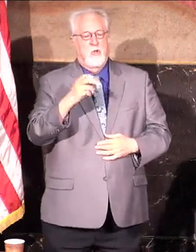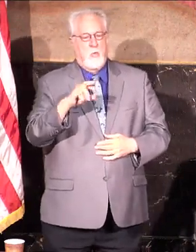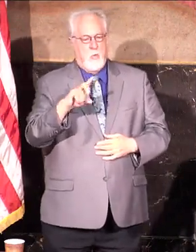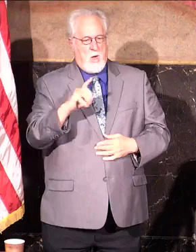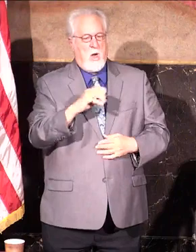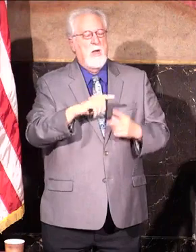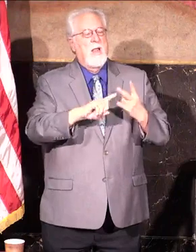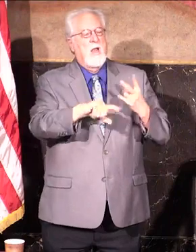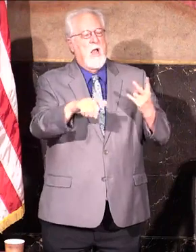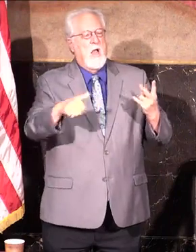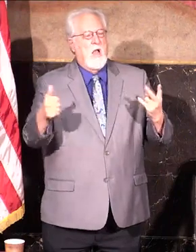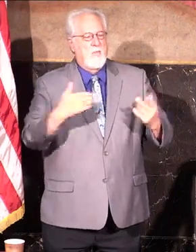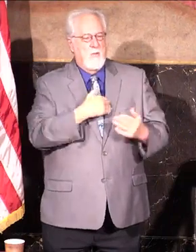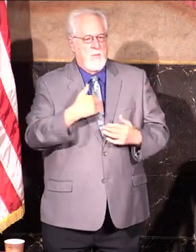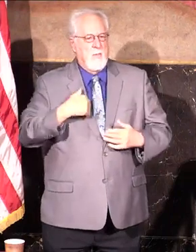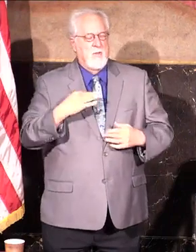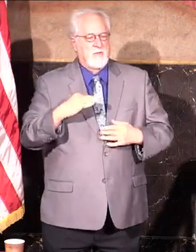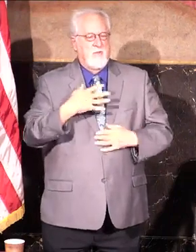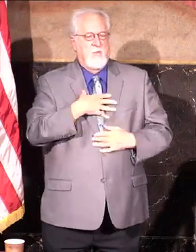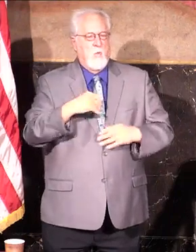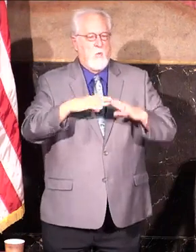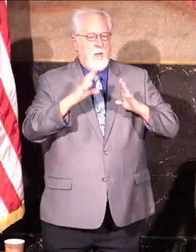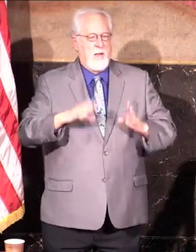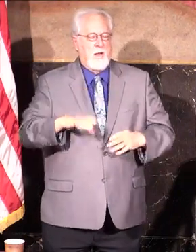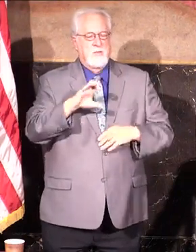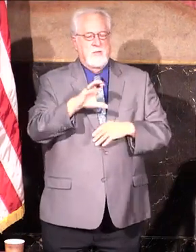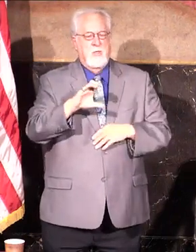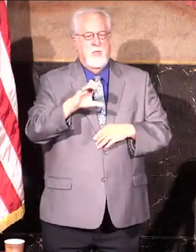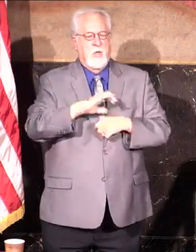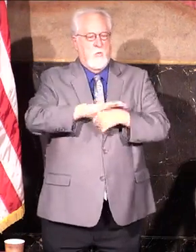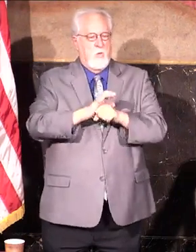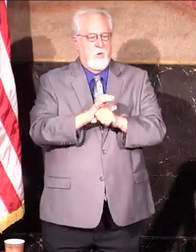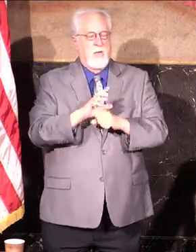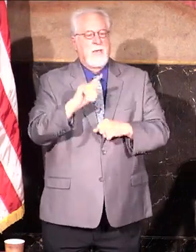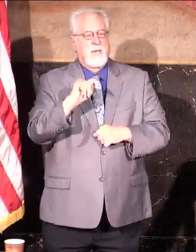other members of the White House Coronavirus Task Force, such as